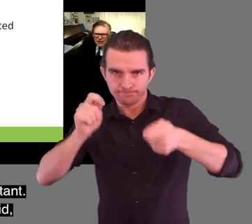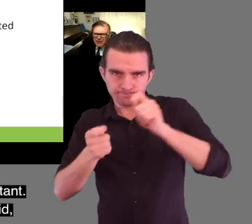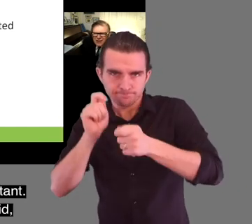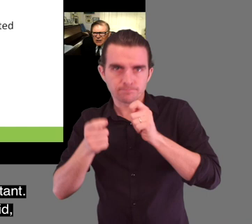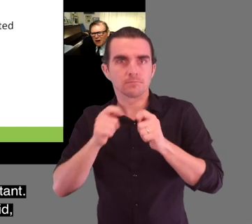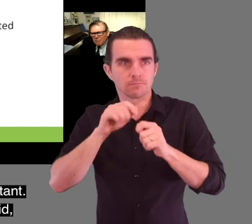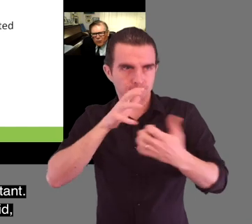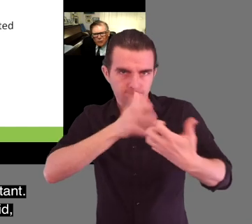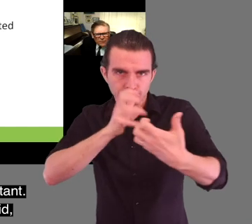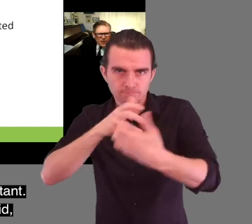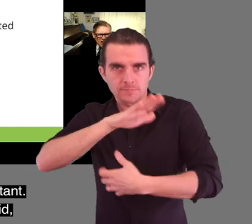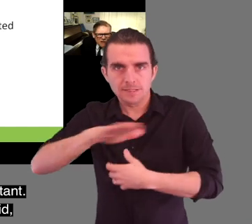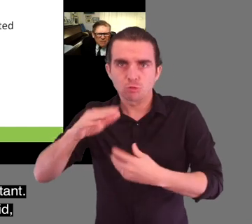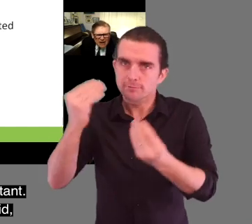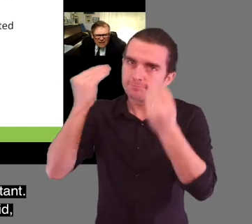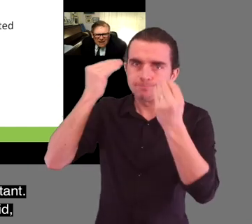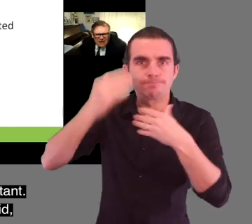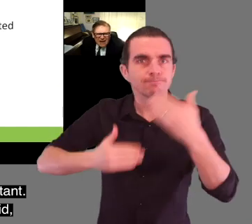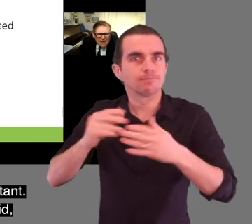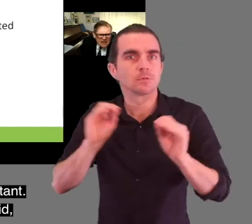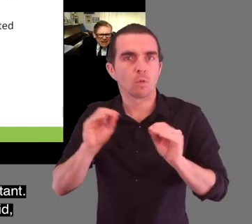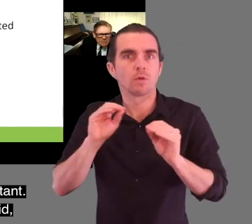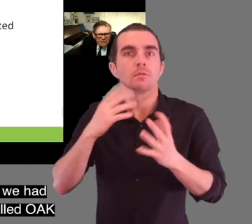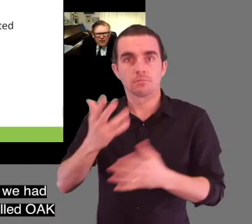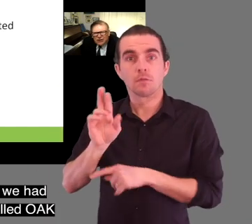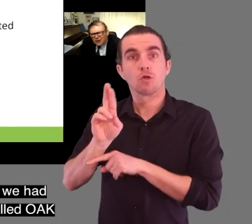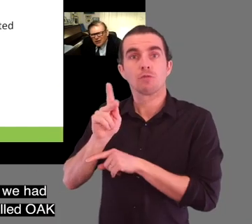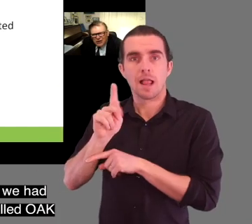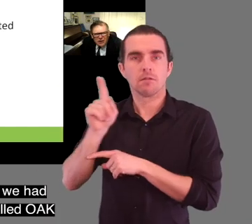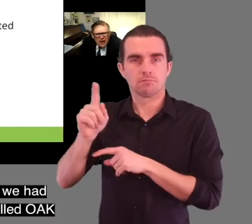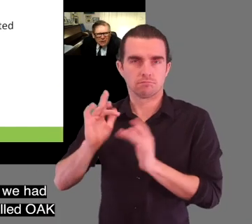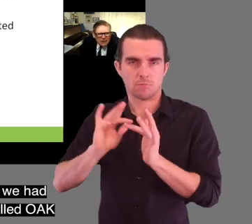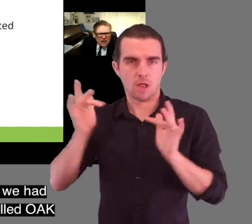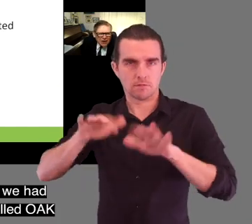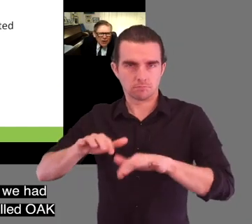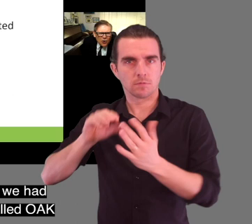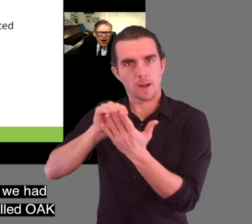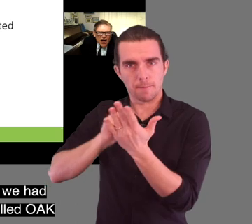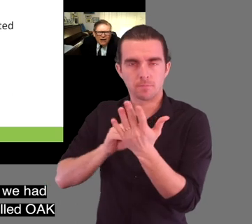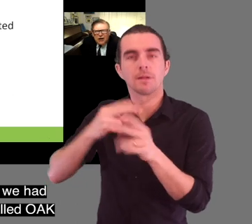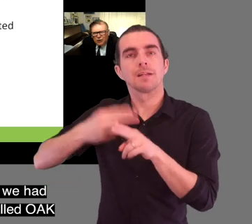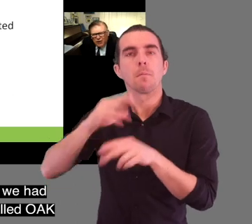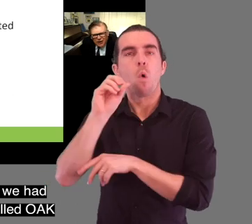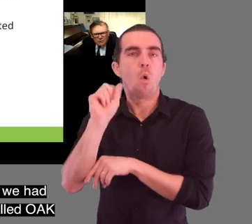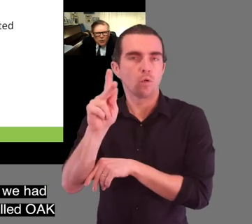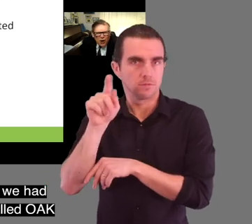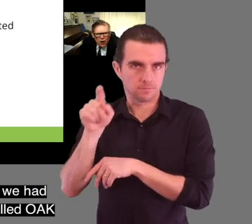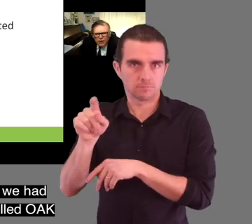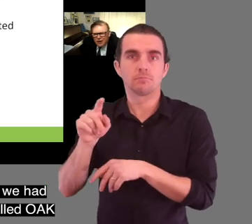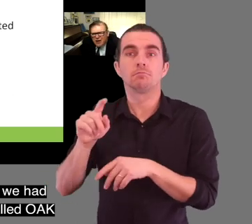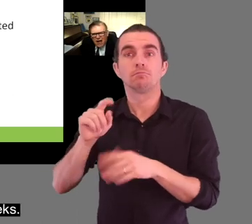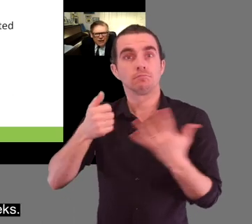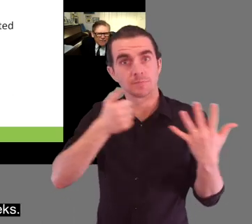differentiated, and this is quite important. Belatedly, they did, but for instance, in the UK, we had an online curriculum called